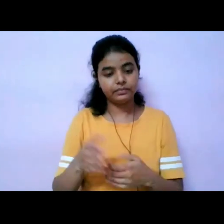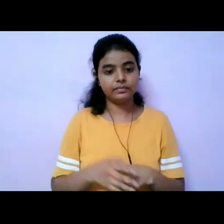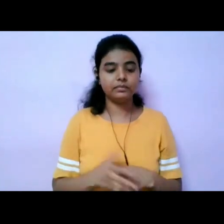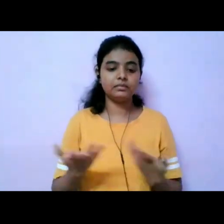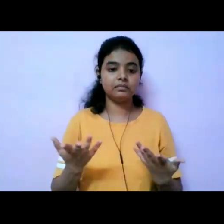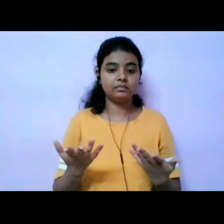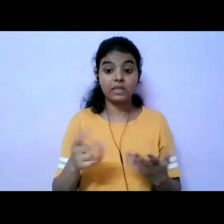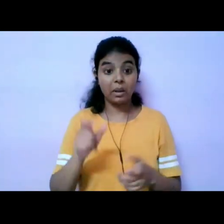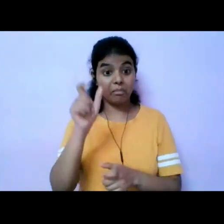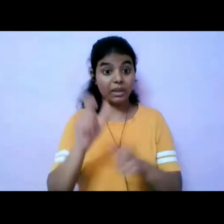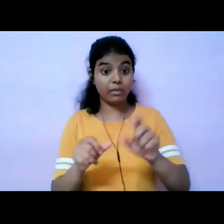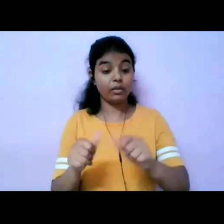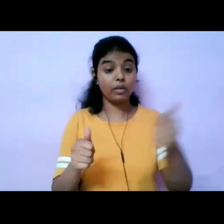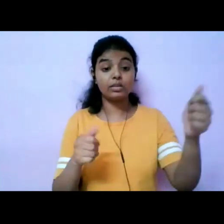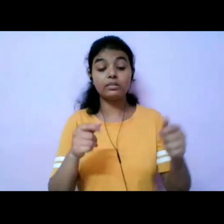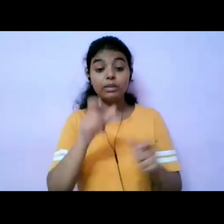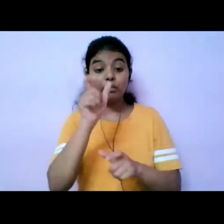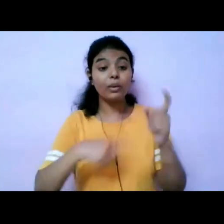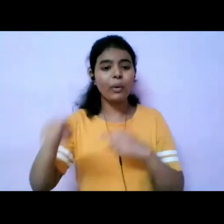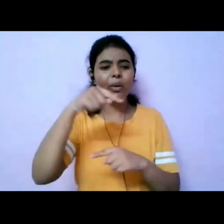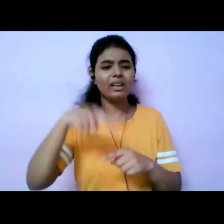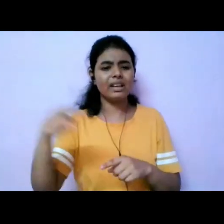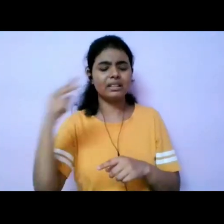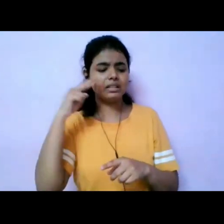Not letting other people make determinations.